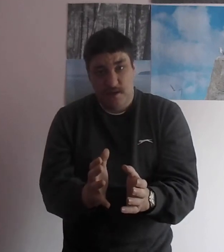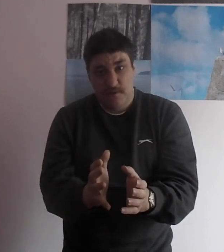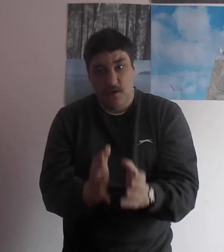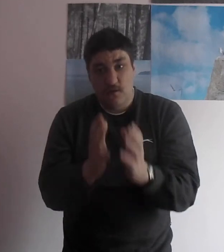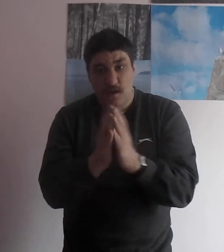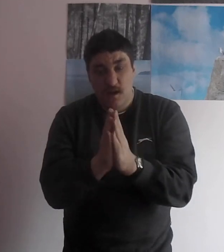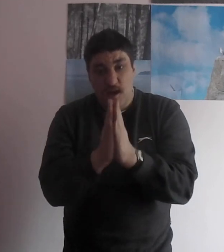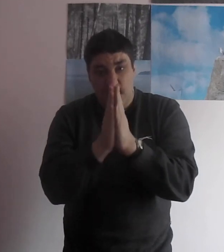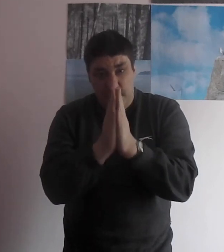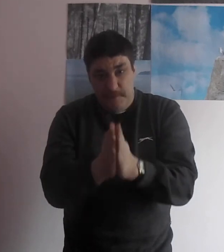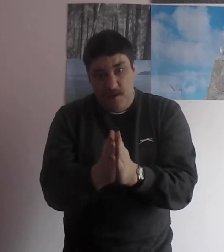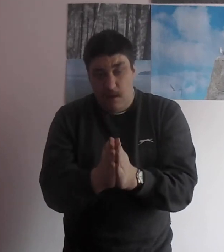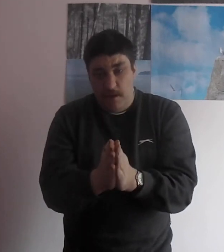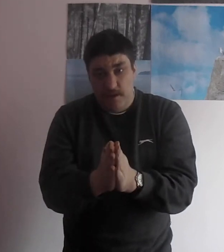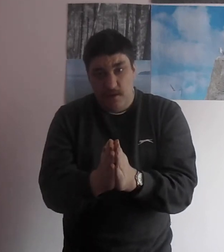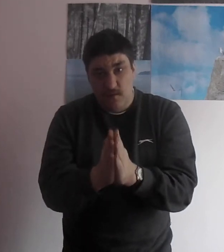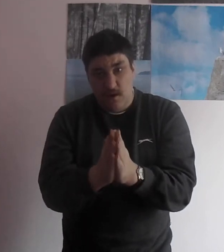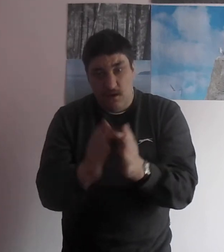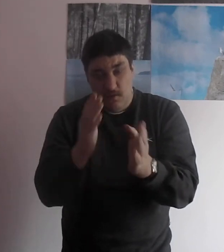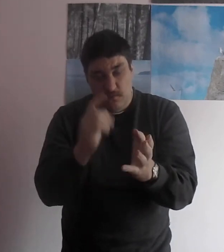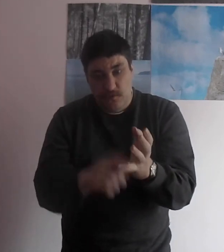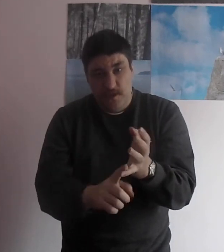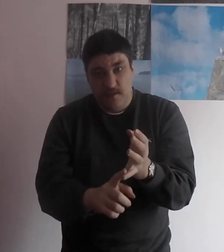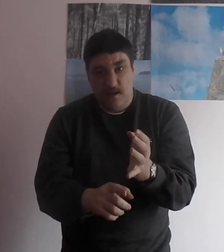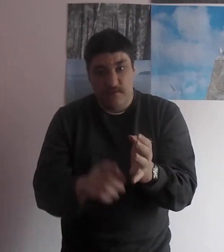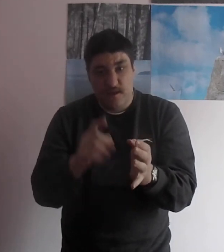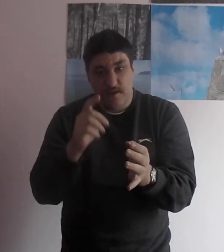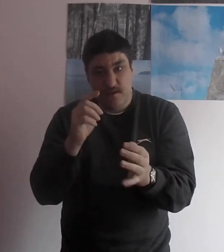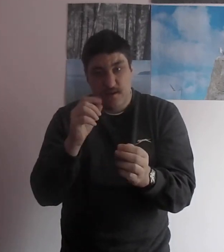below, and leave me a comment as well on the things that I've said,